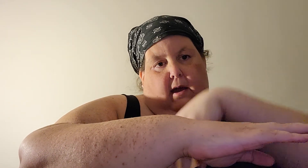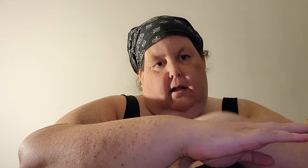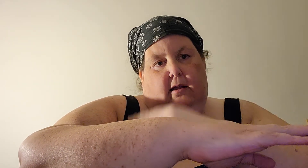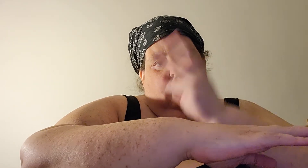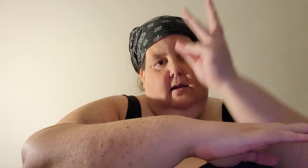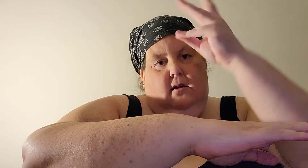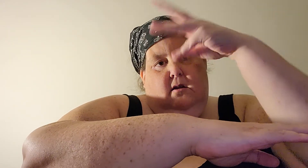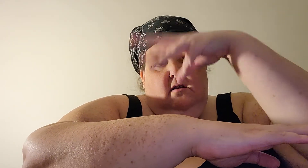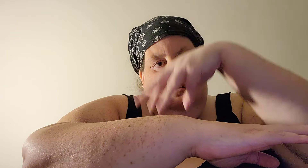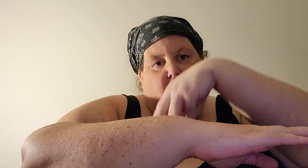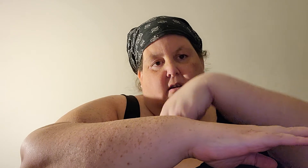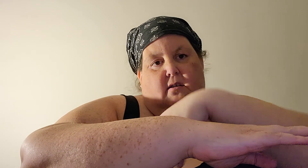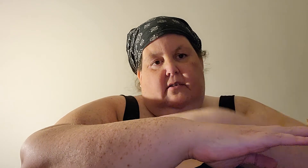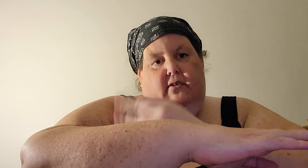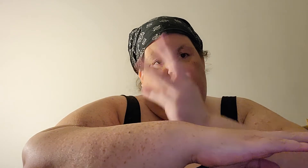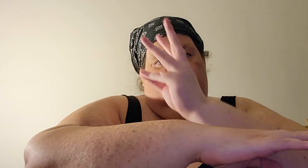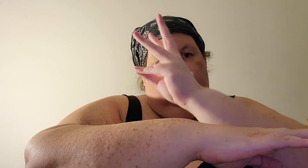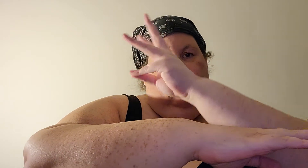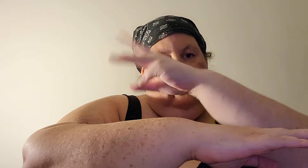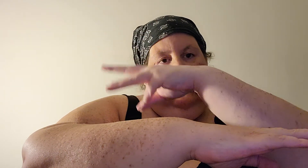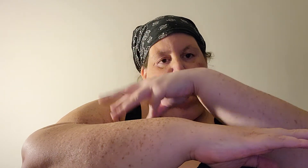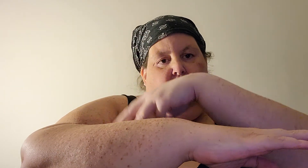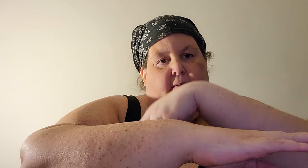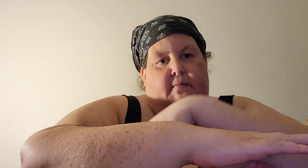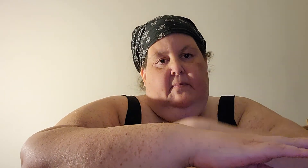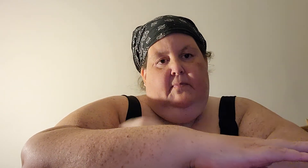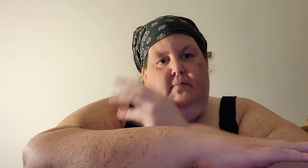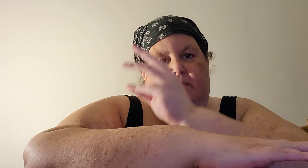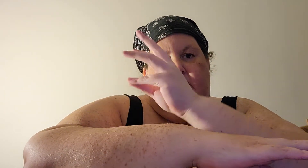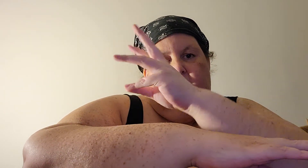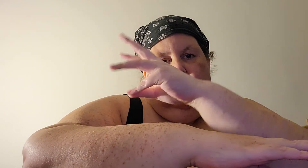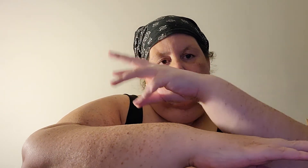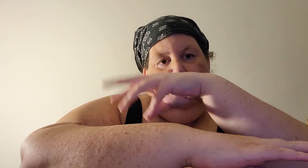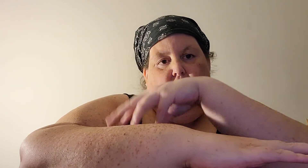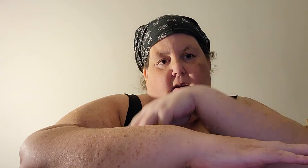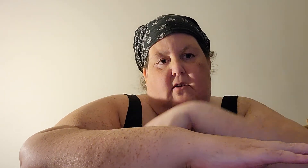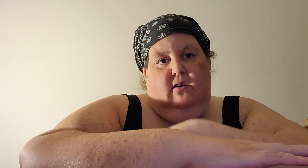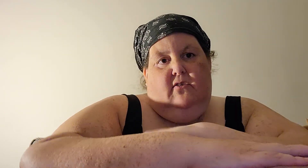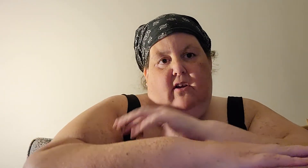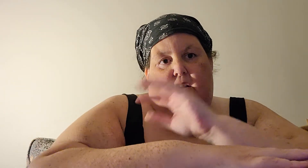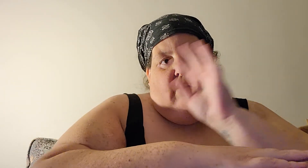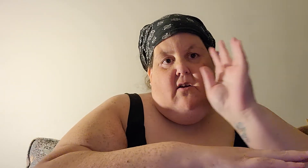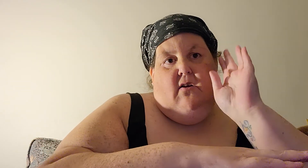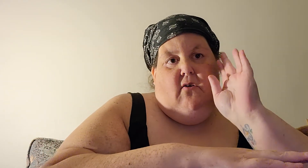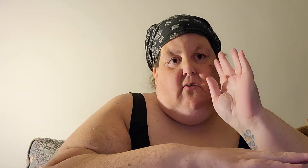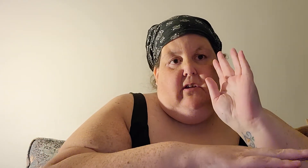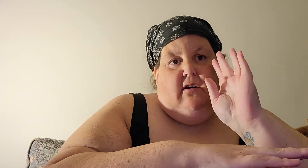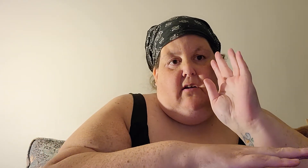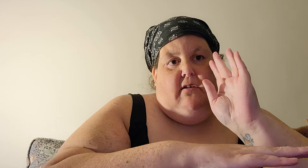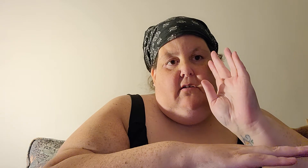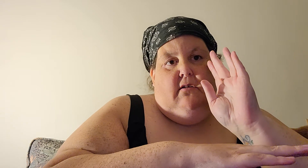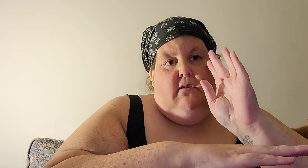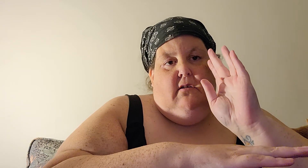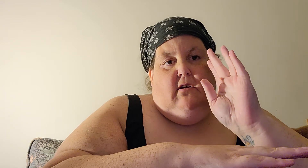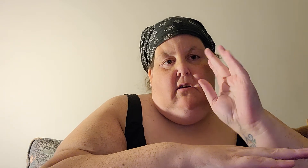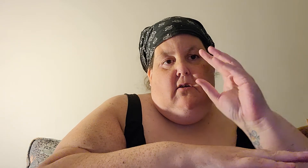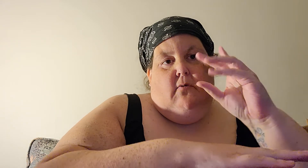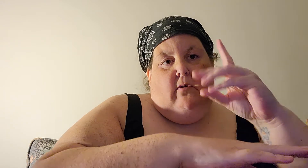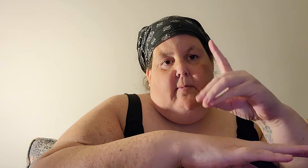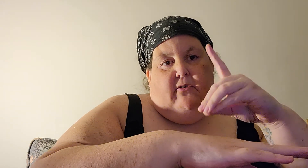whale. So there's the whale. And then you say, hold on. What about the